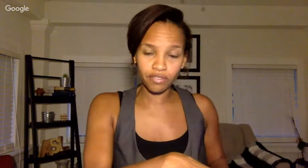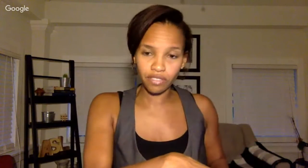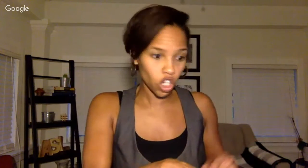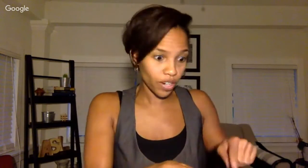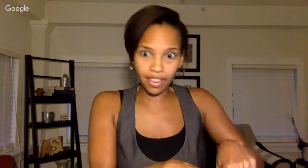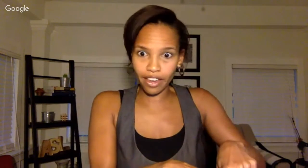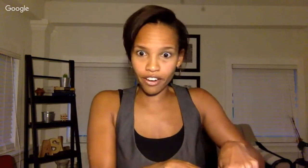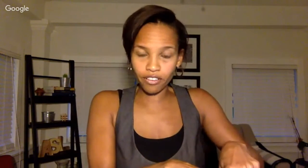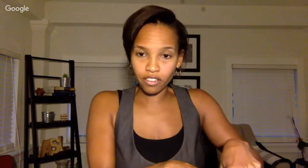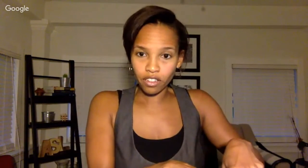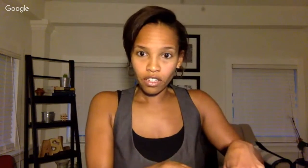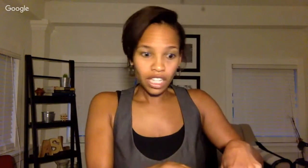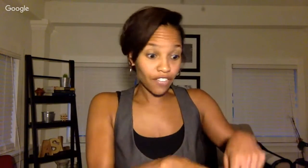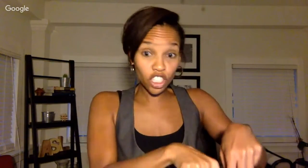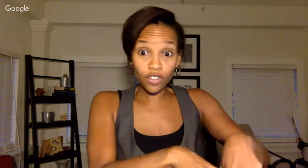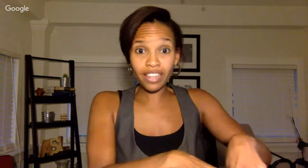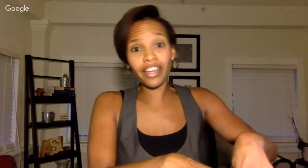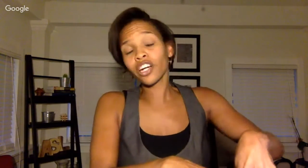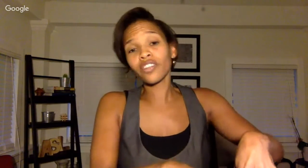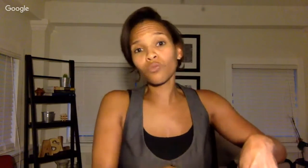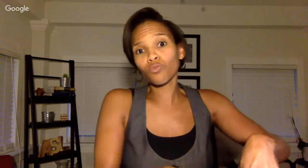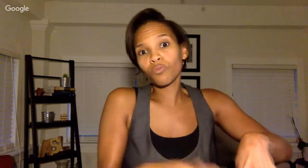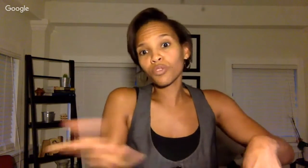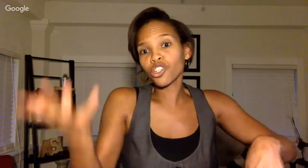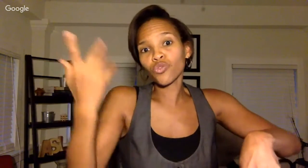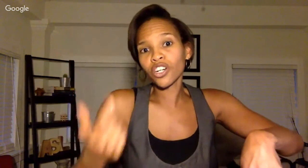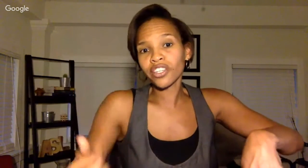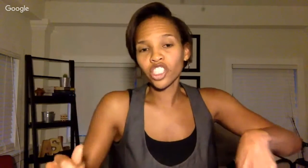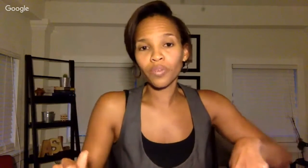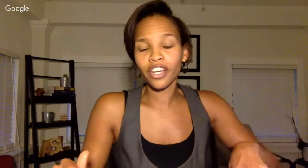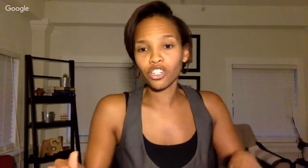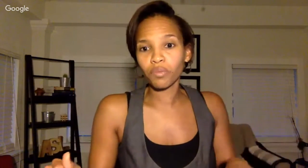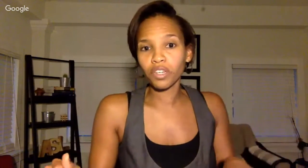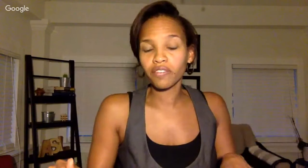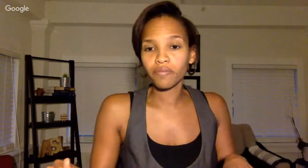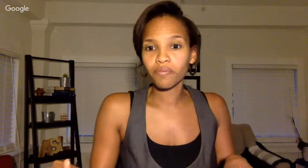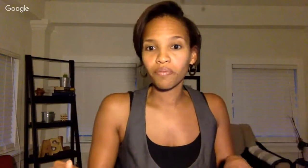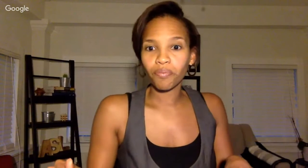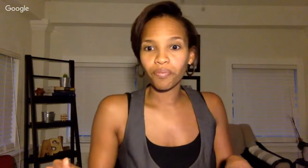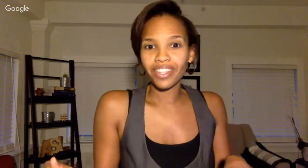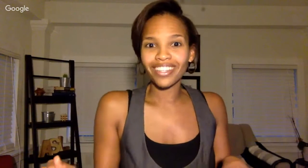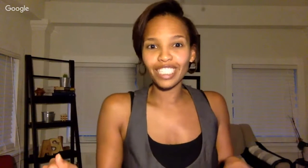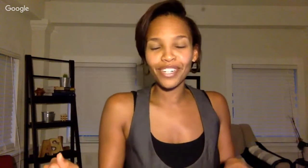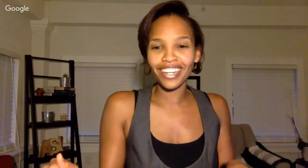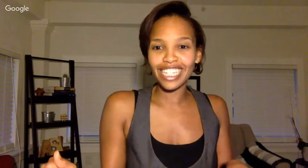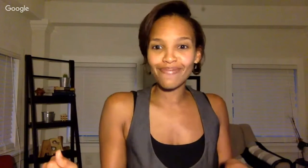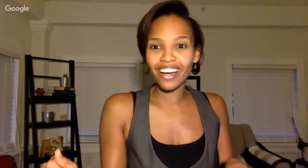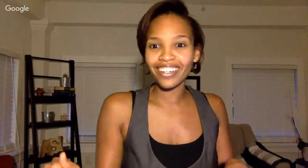It's already there. If it's already there, then Patricia, what could the interpretation be? Not to put you on the spot.